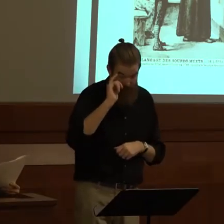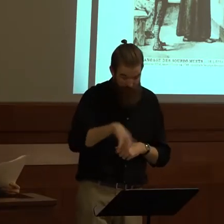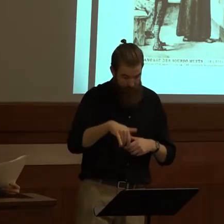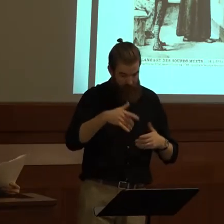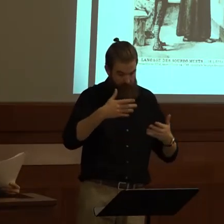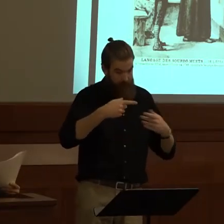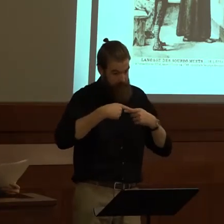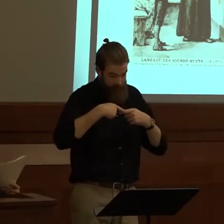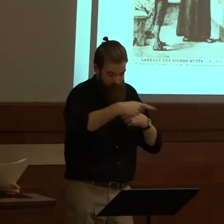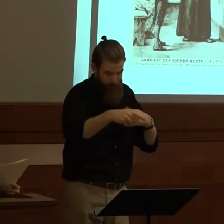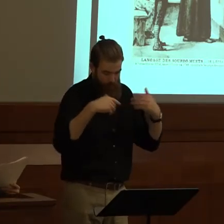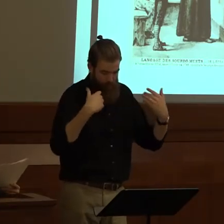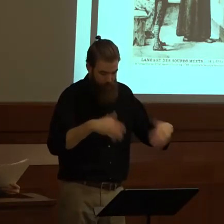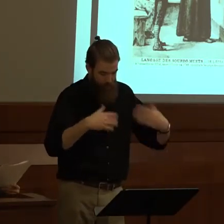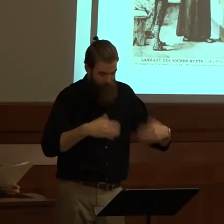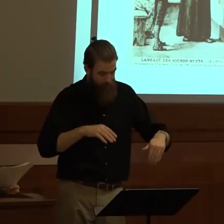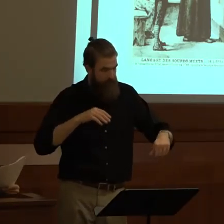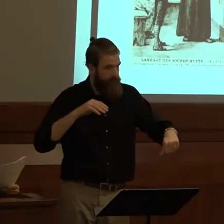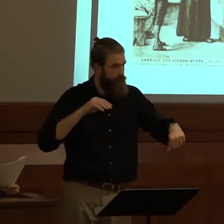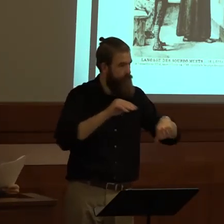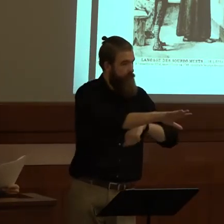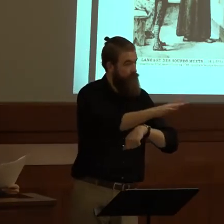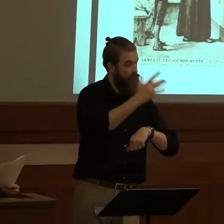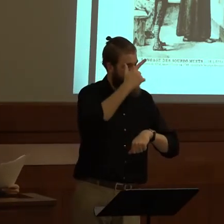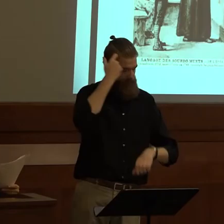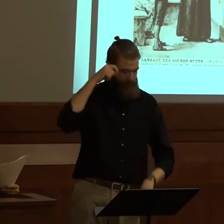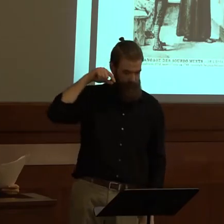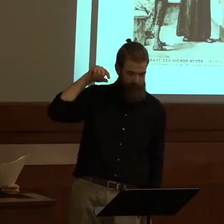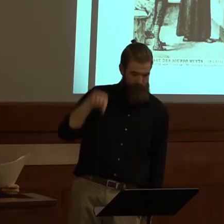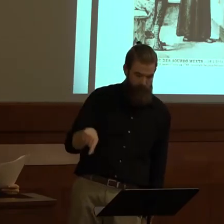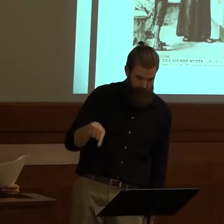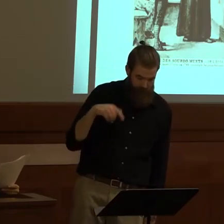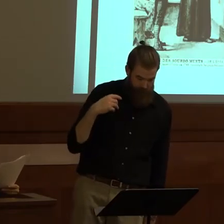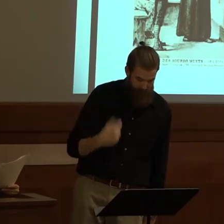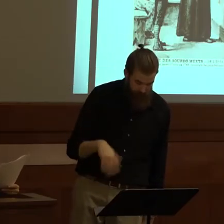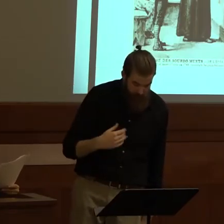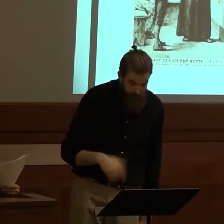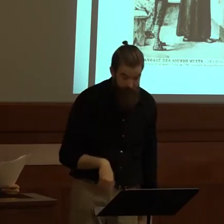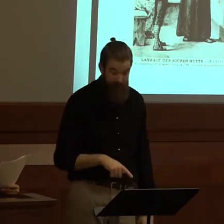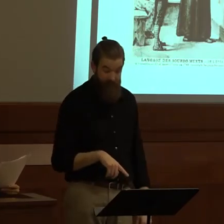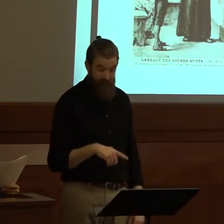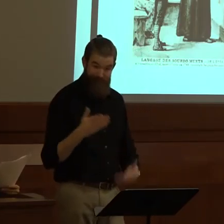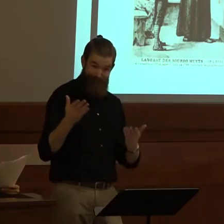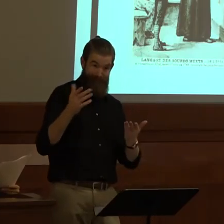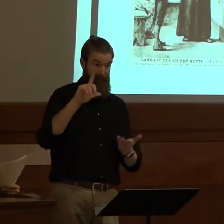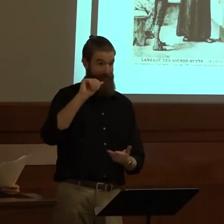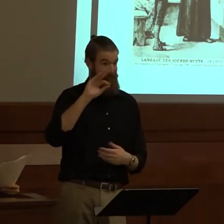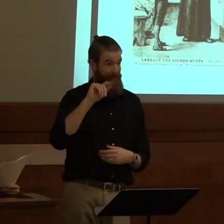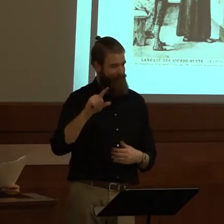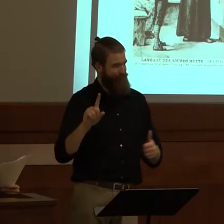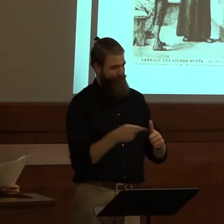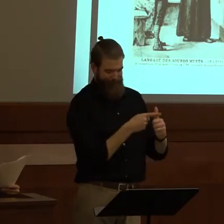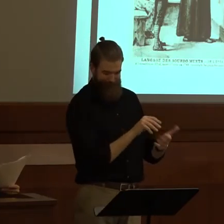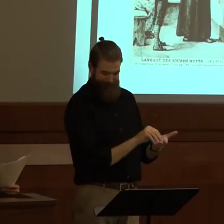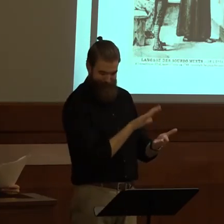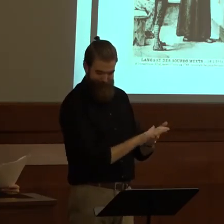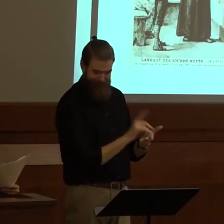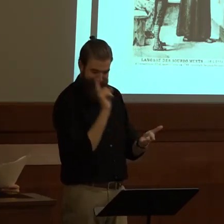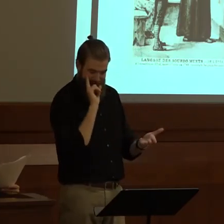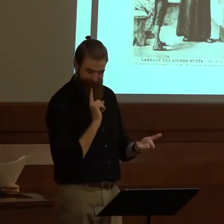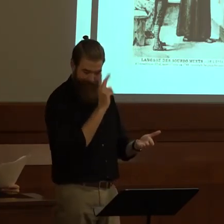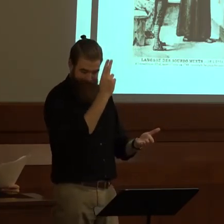study, and painful elocutionary training, all in the hopes of eventually becoming a priest who could serve the deaf as one